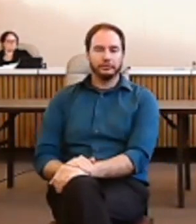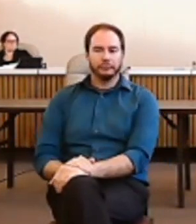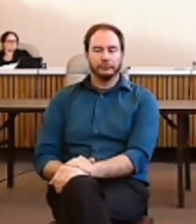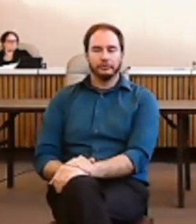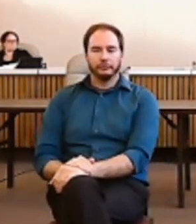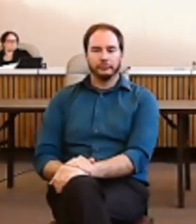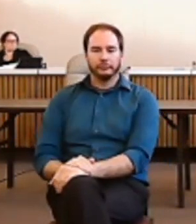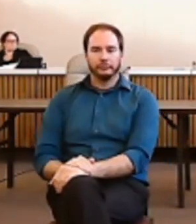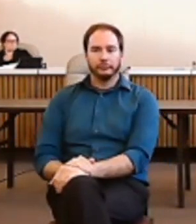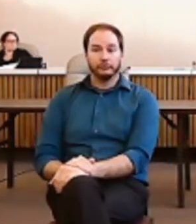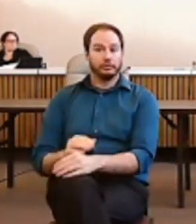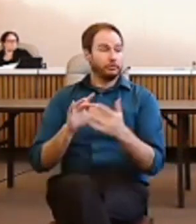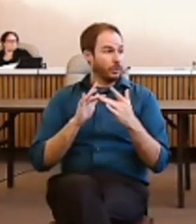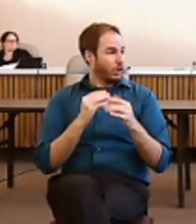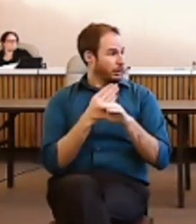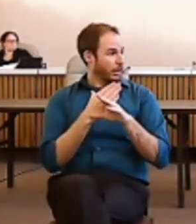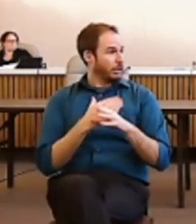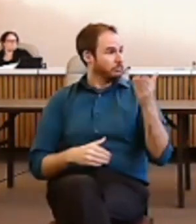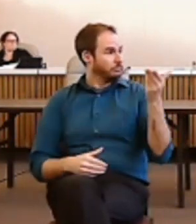Okay, I'm going to ask anybody online.